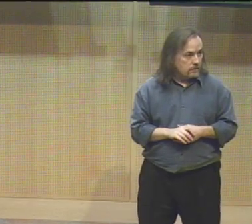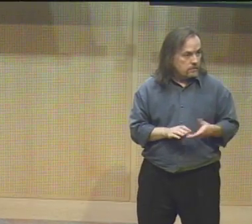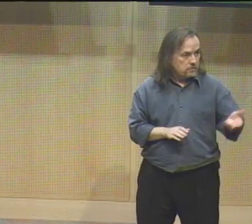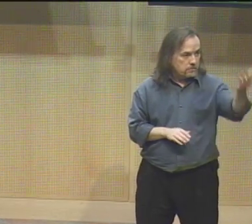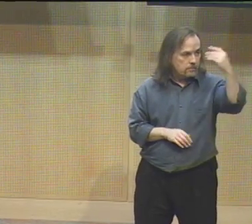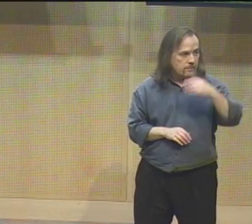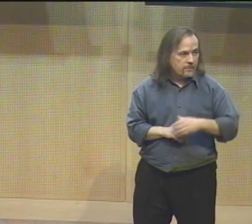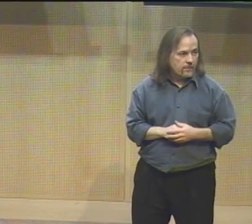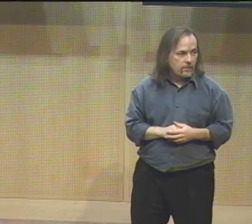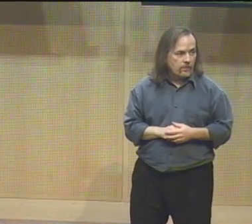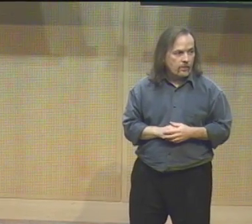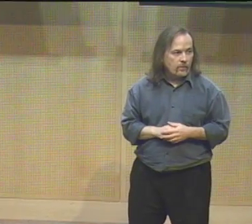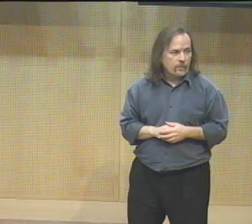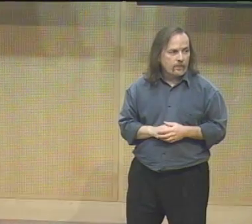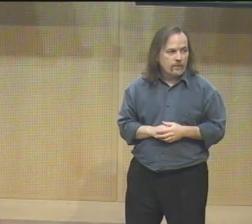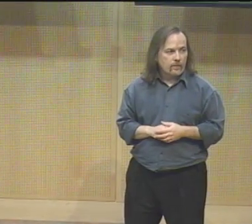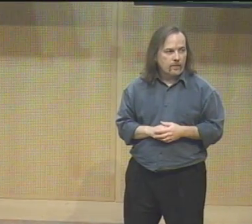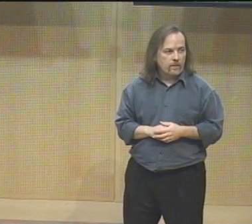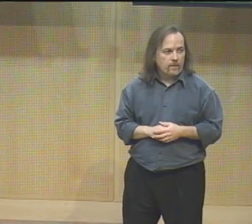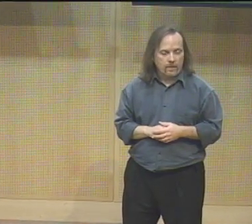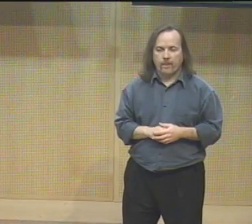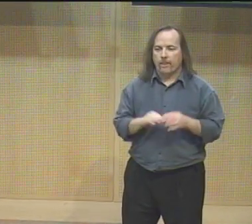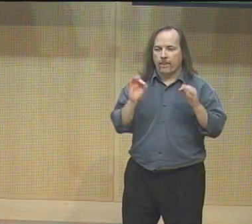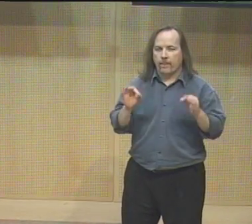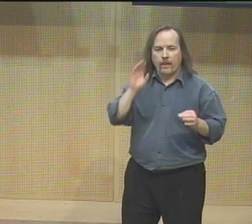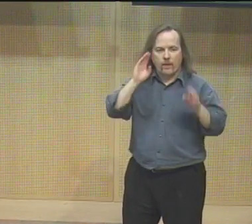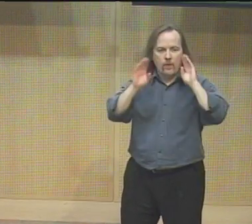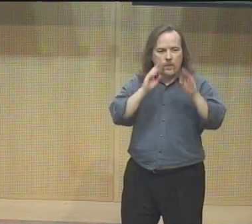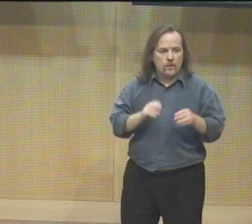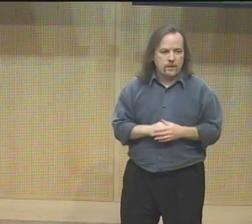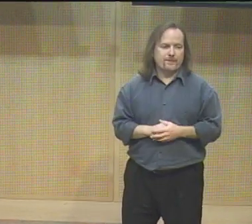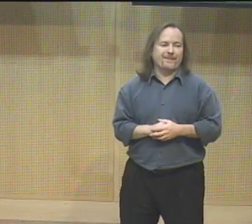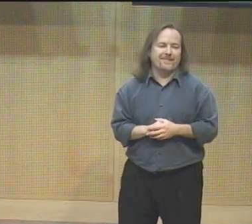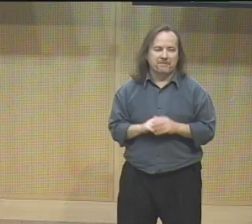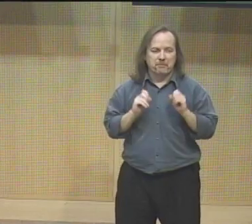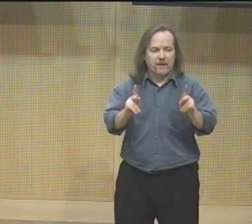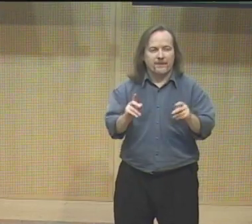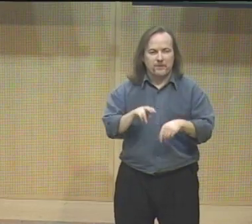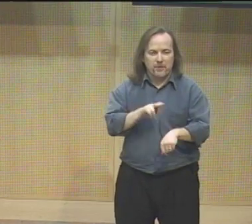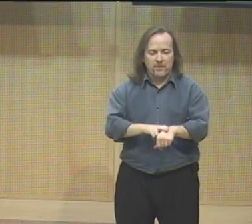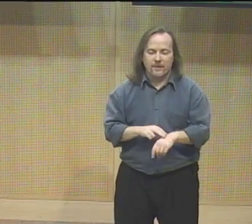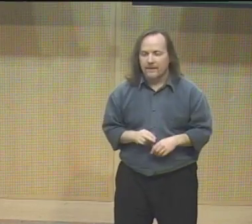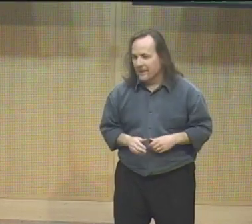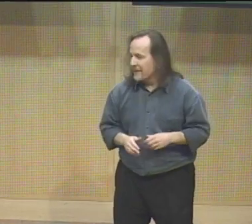Come on up. Yeah, go ahead. Turn those on too. Thank you. Hello, everybody. Back to normal with the lights on.